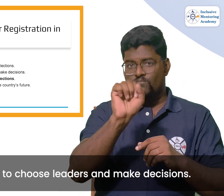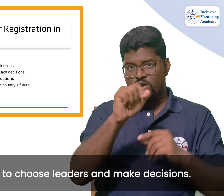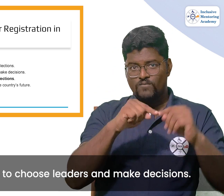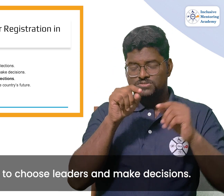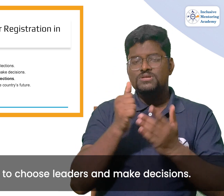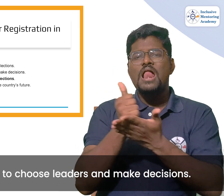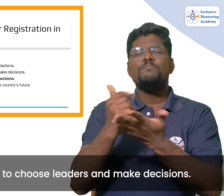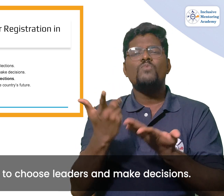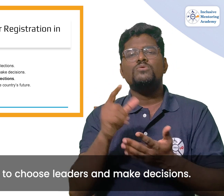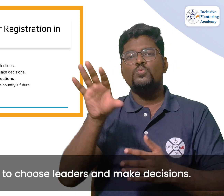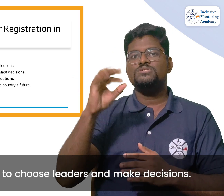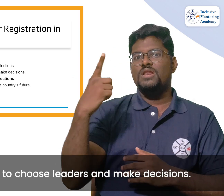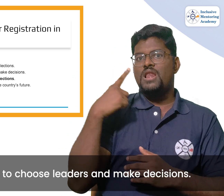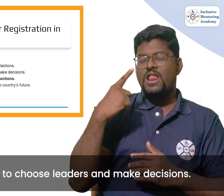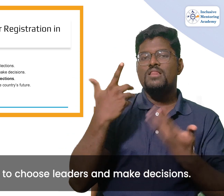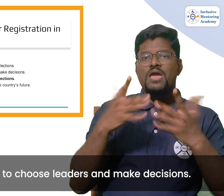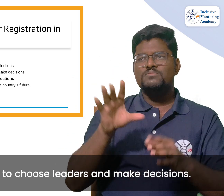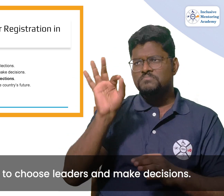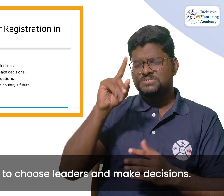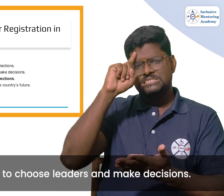choose leaders and make decisions.